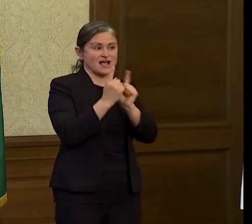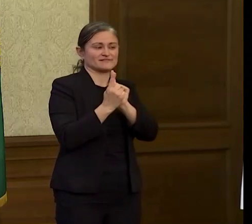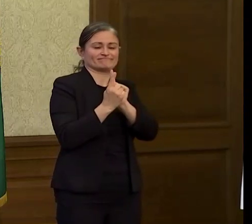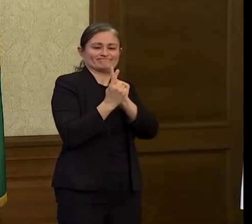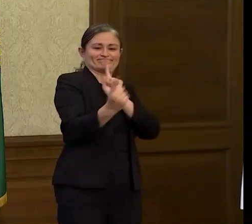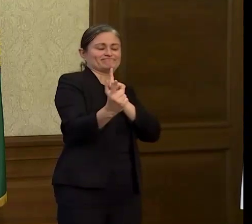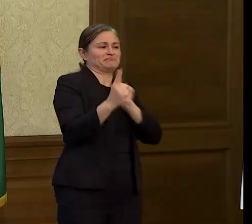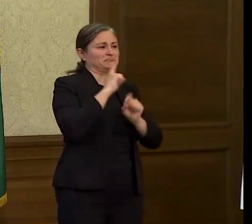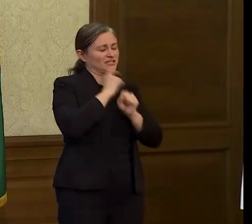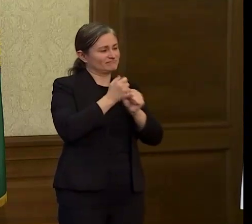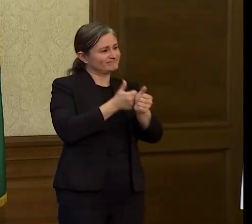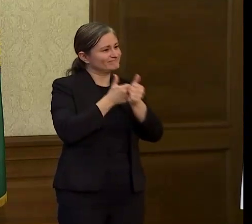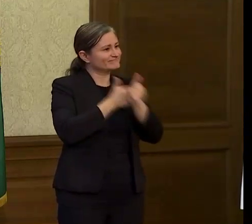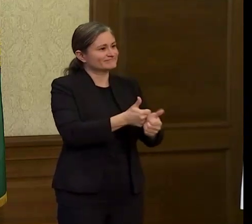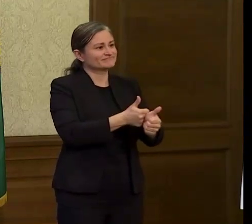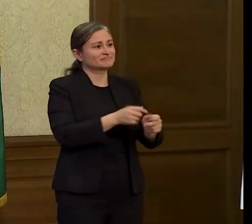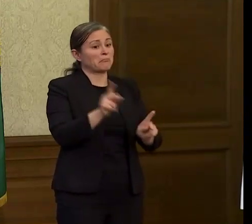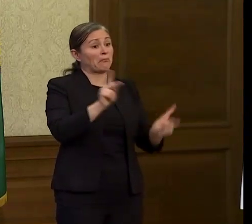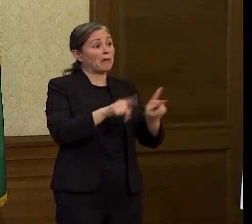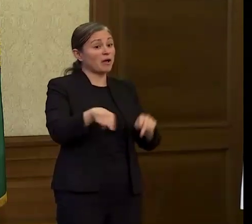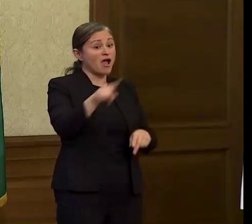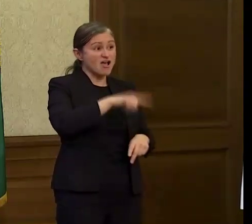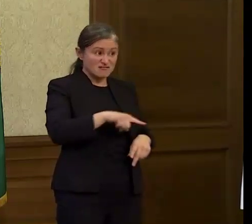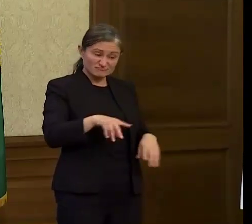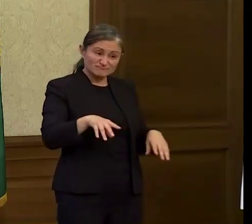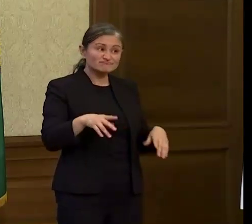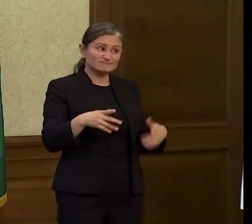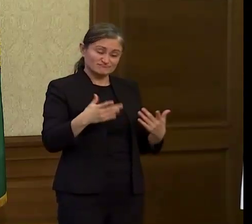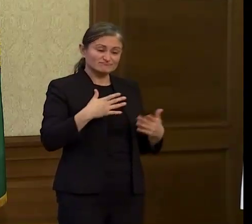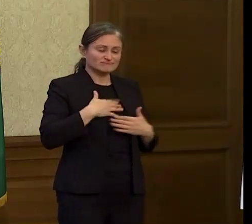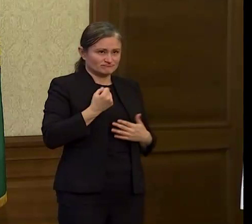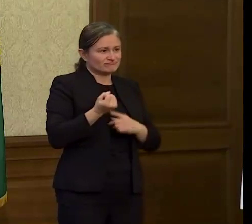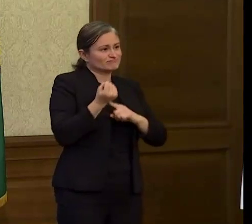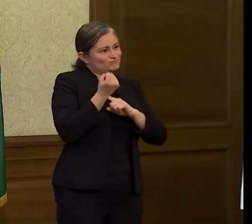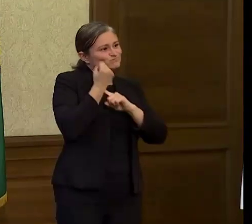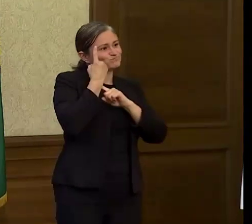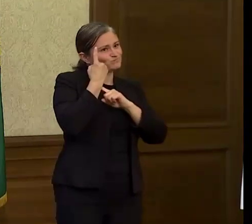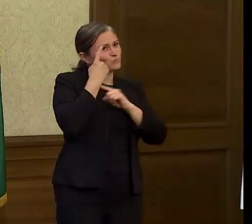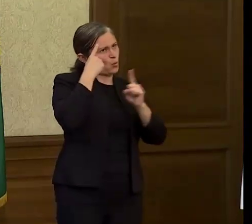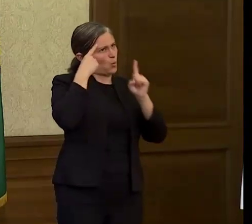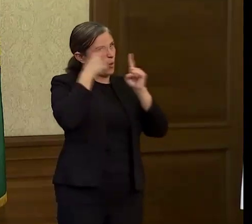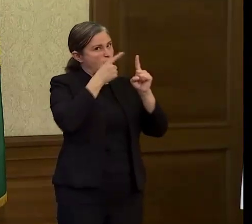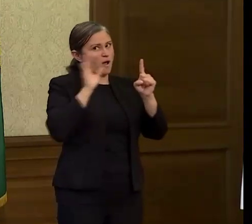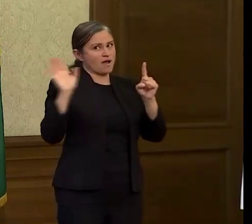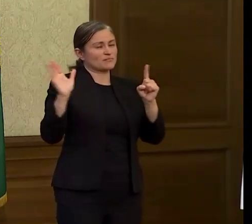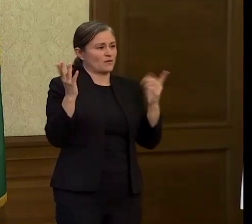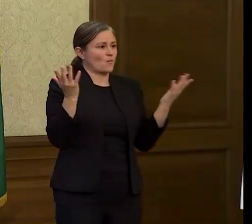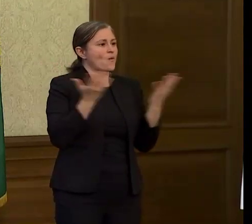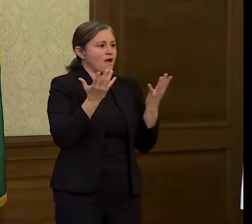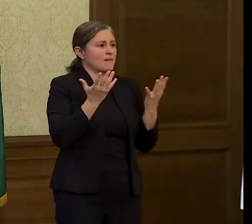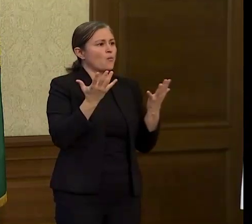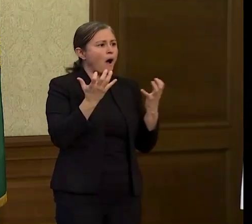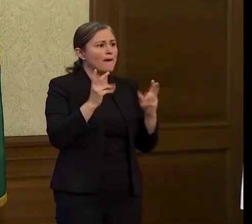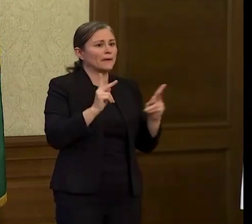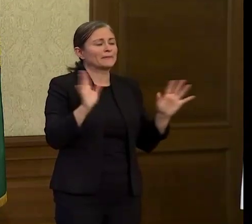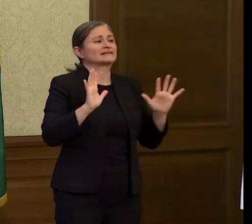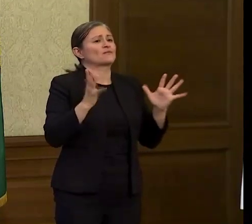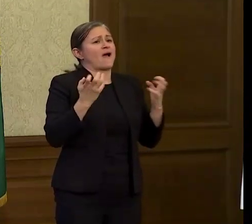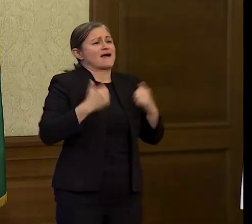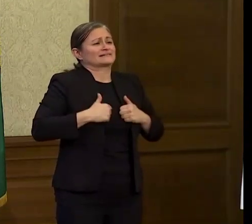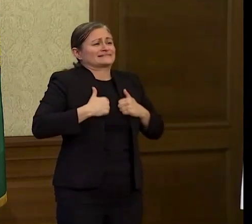been willing to understand that the goal at the moment is to have as many people survive to see July 4th as